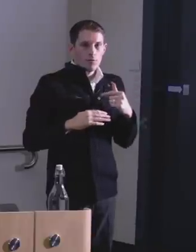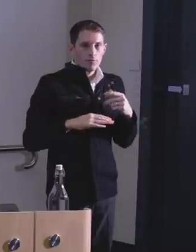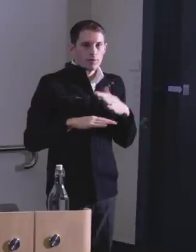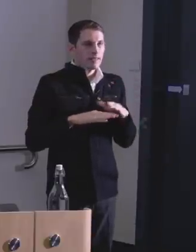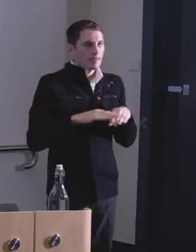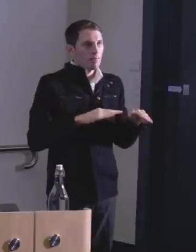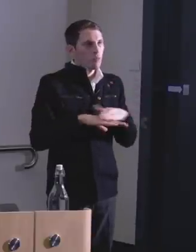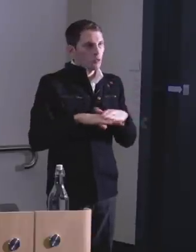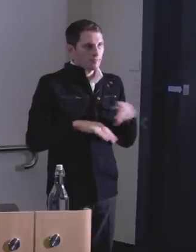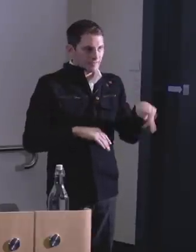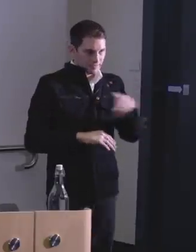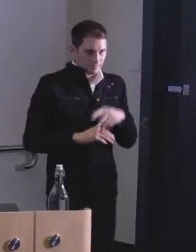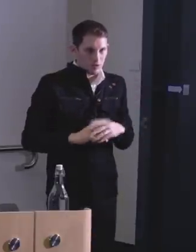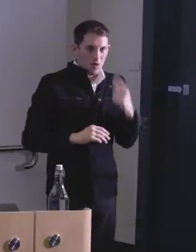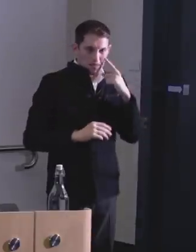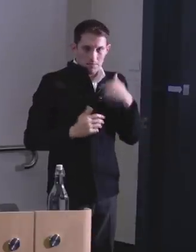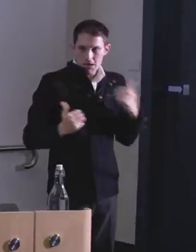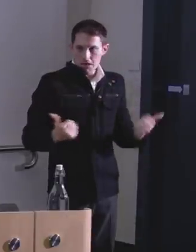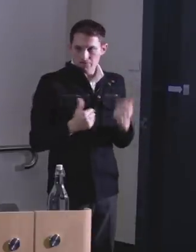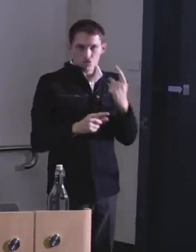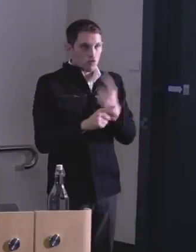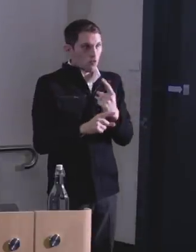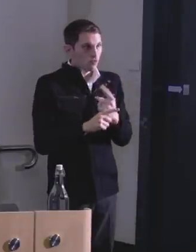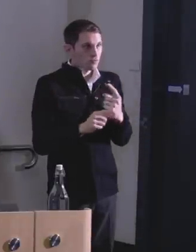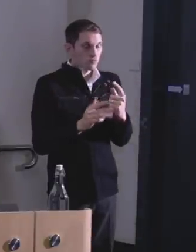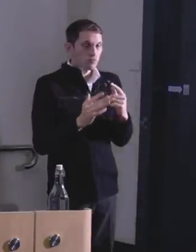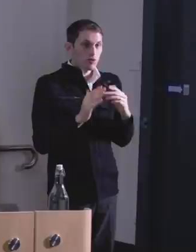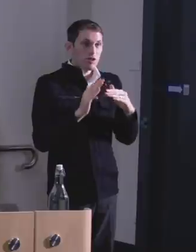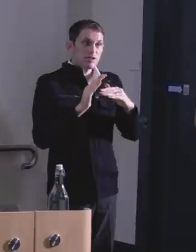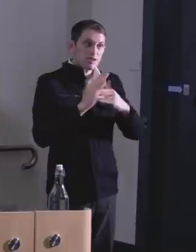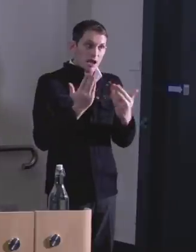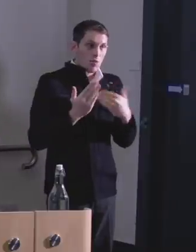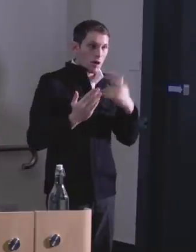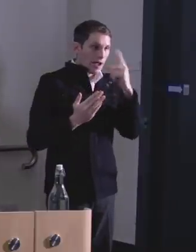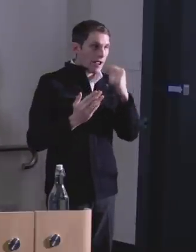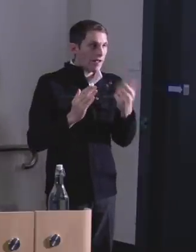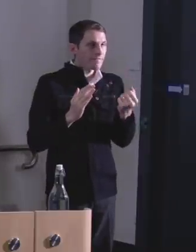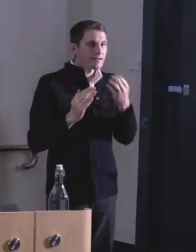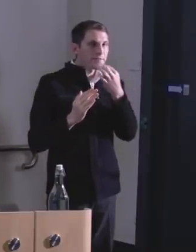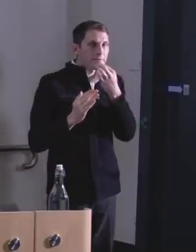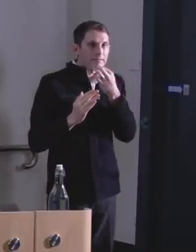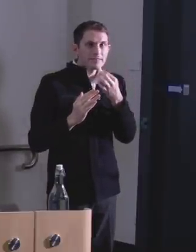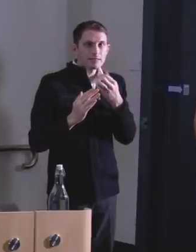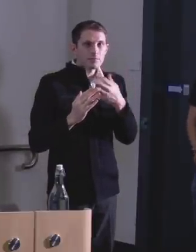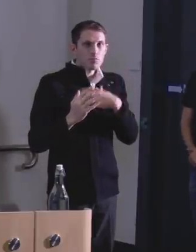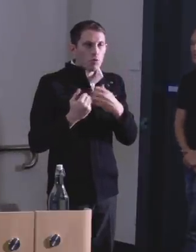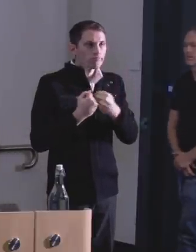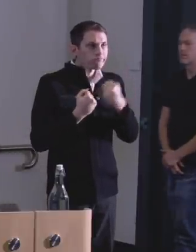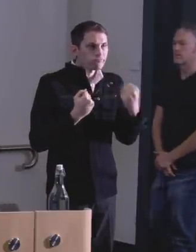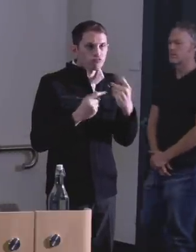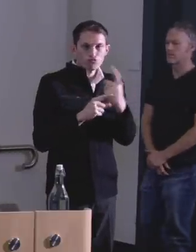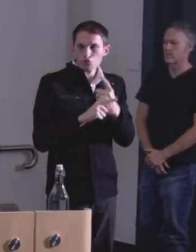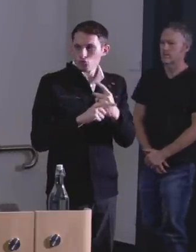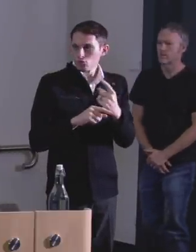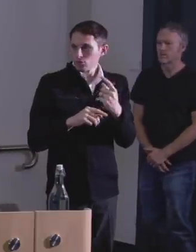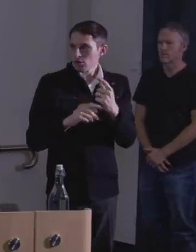enough. And we can delve in a little bit deeper when we have the next two parts